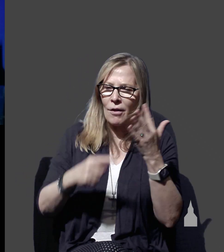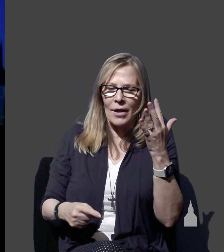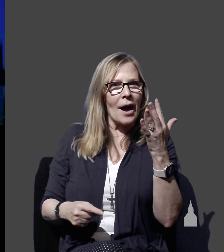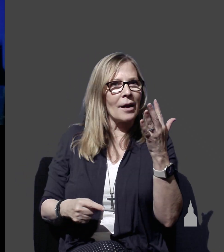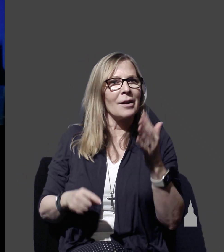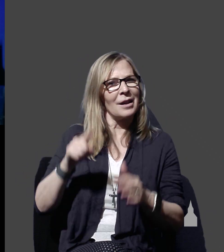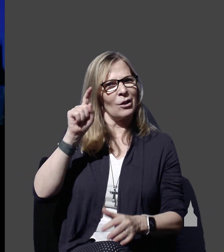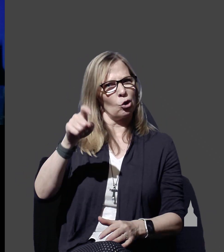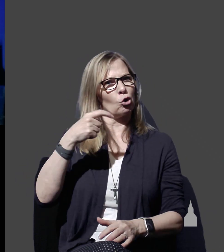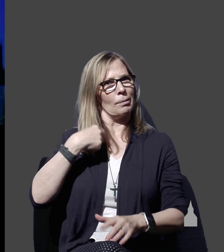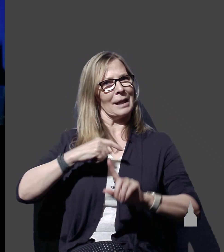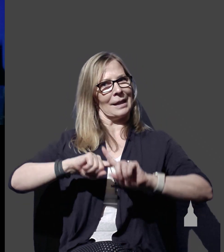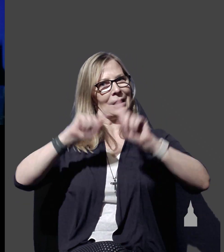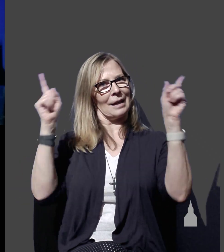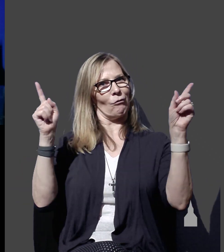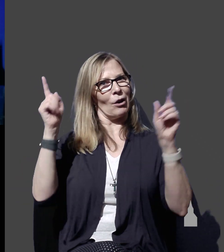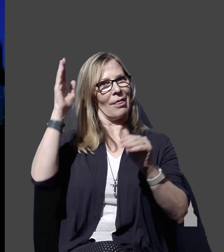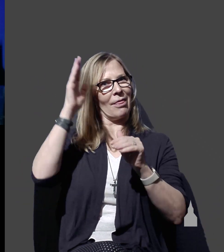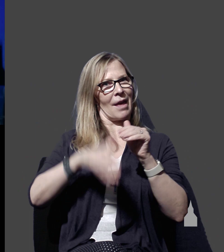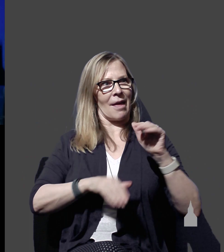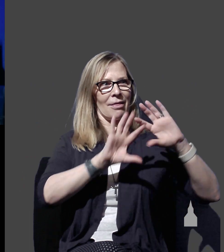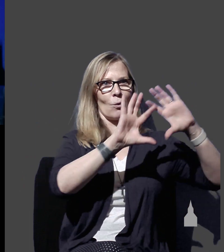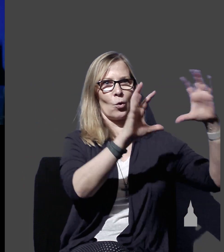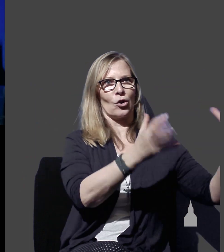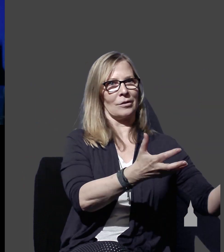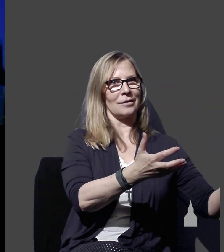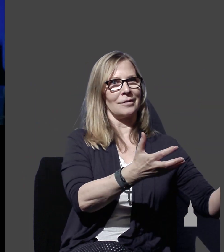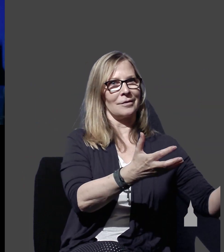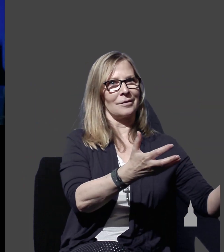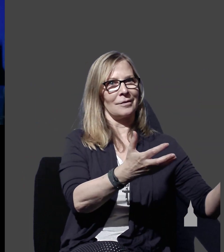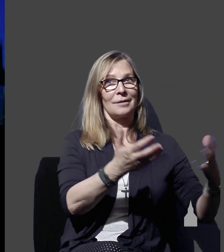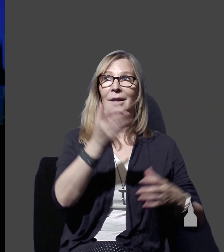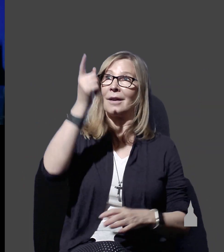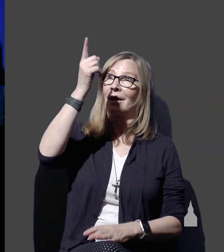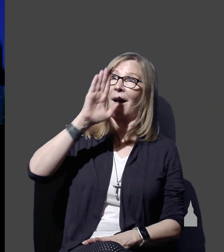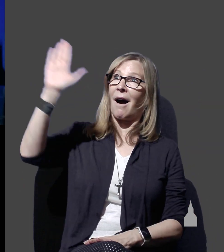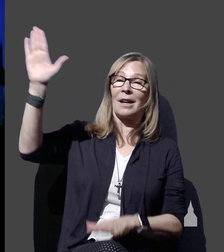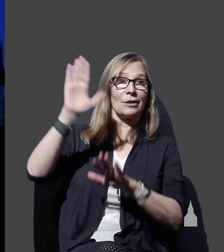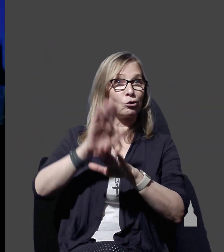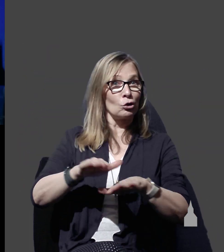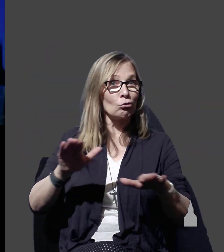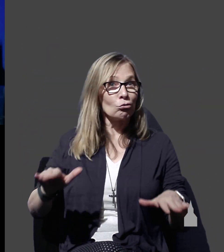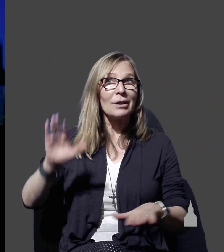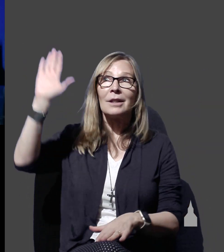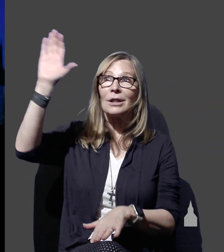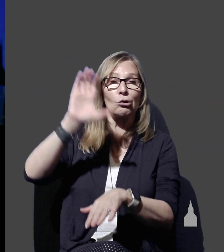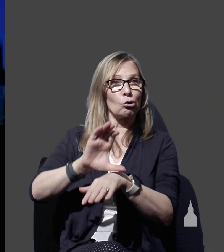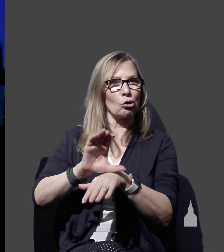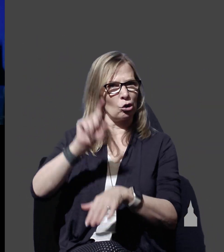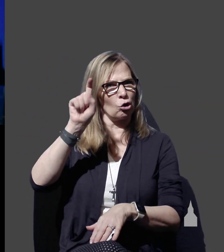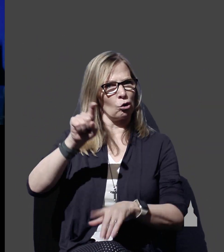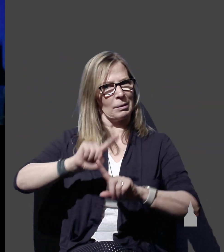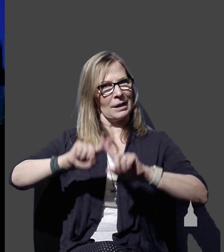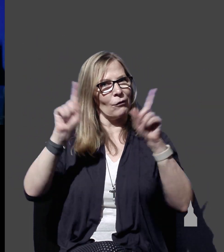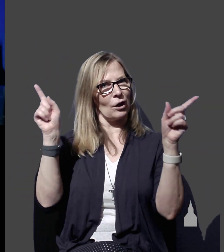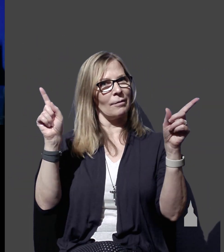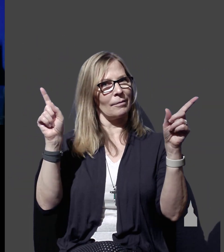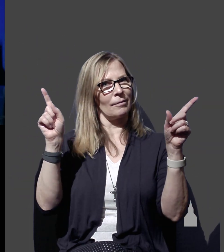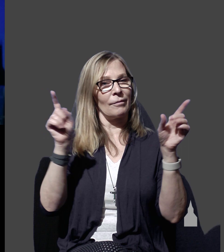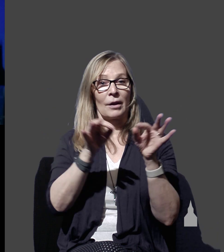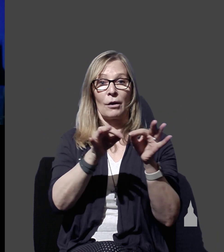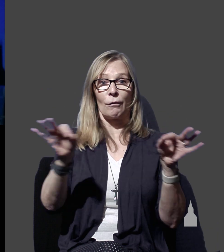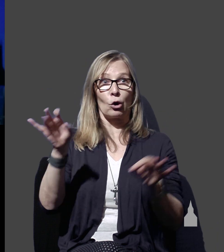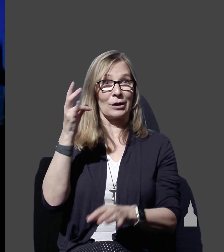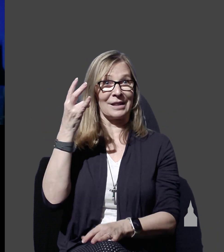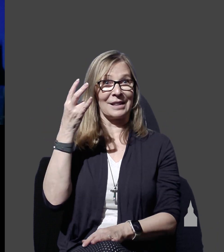We're supposed to be different from the world. The church is supposed to be different. God's children are supposed to be different. Verse 17, I think, is a